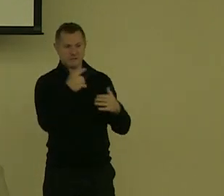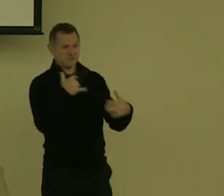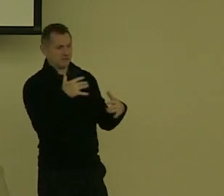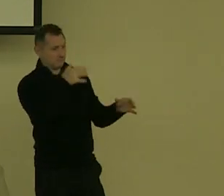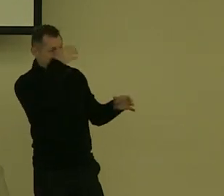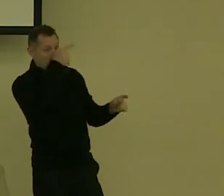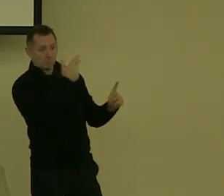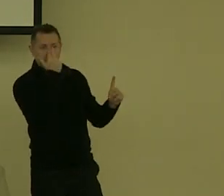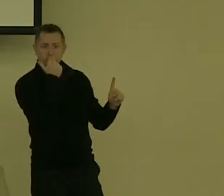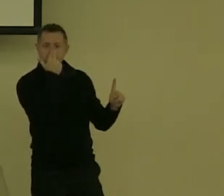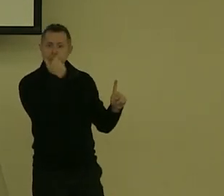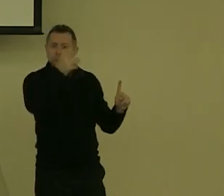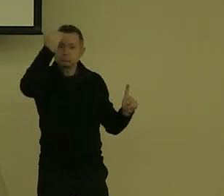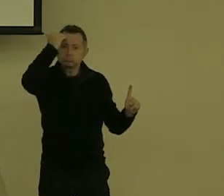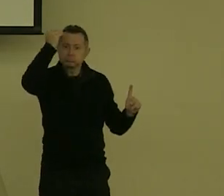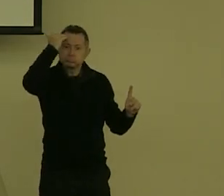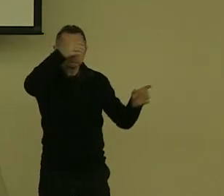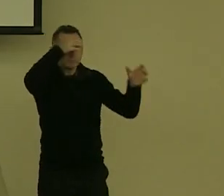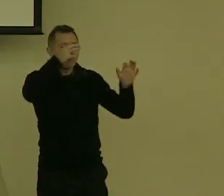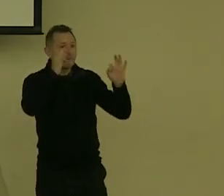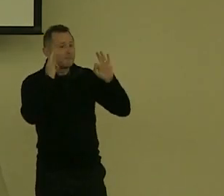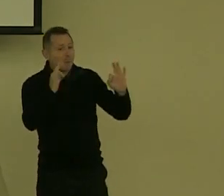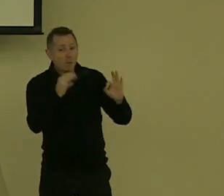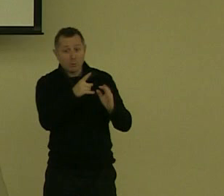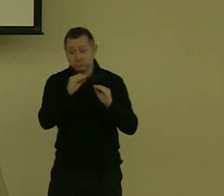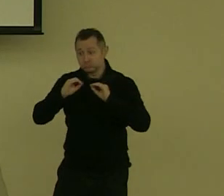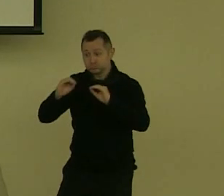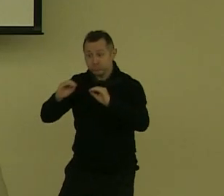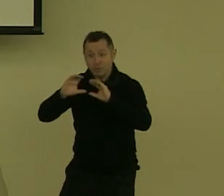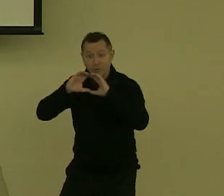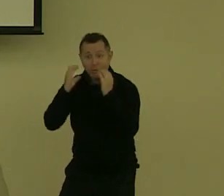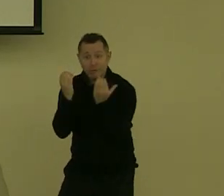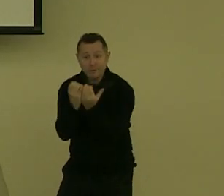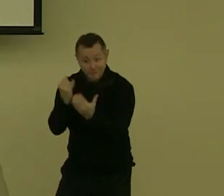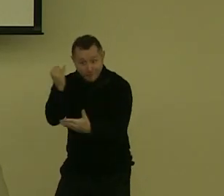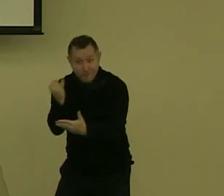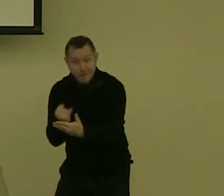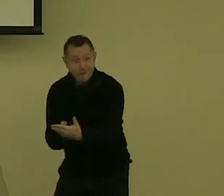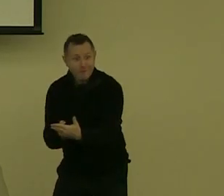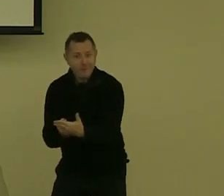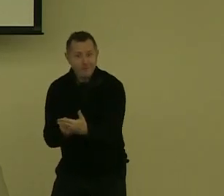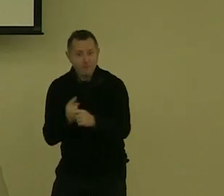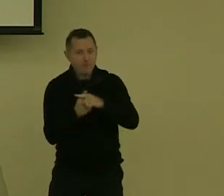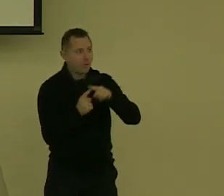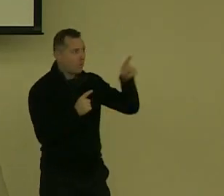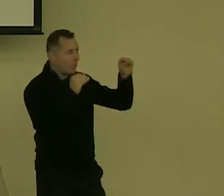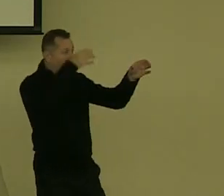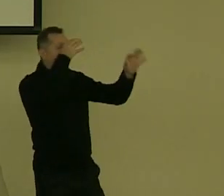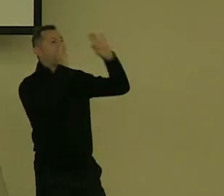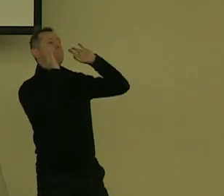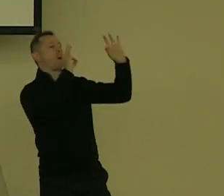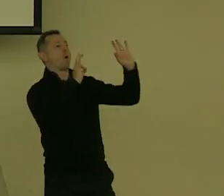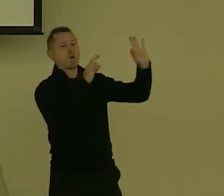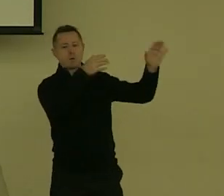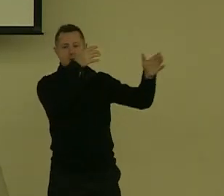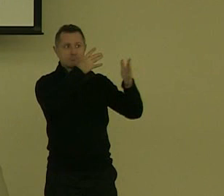and comics? You sure can. So I don't do much scholarship personally. I'm more of a